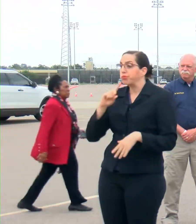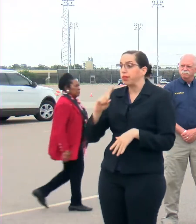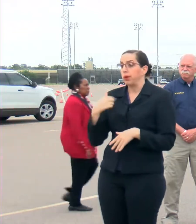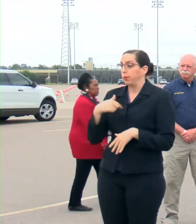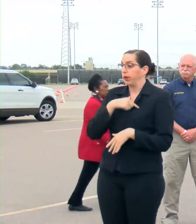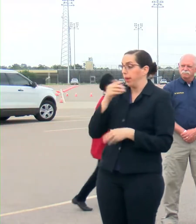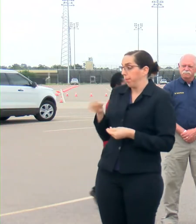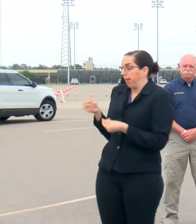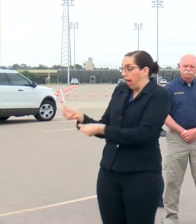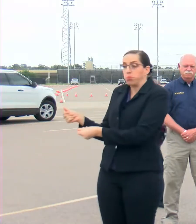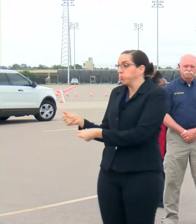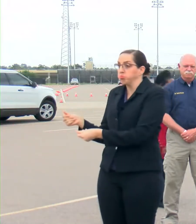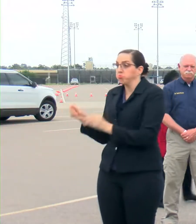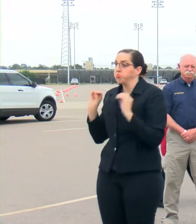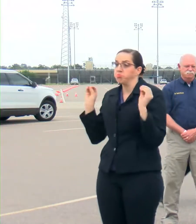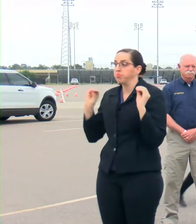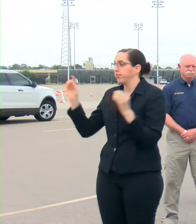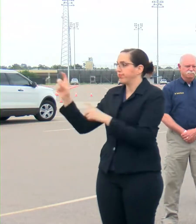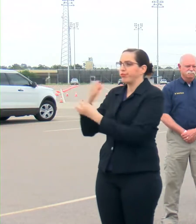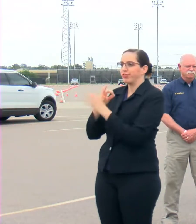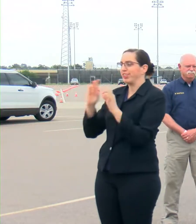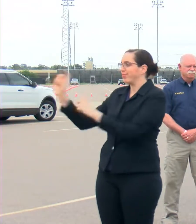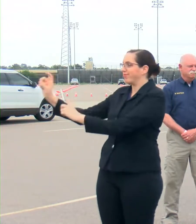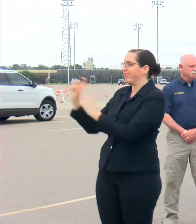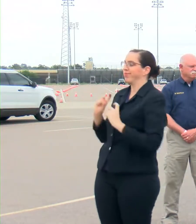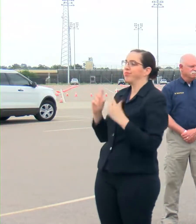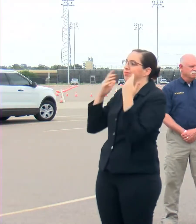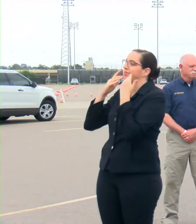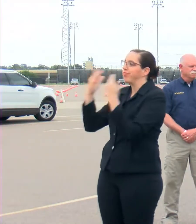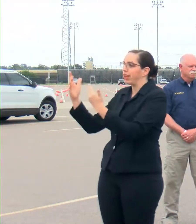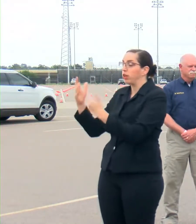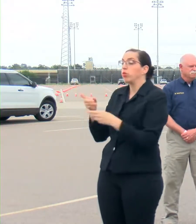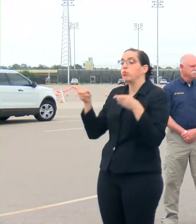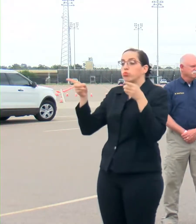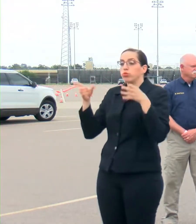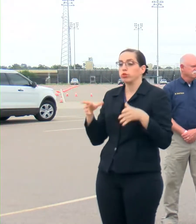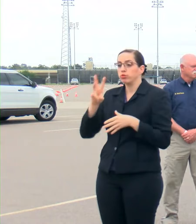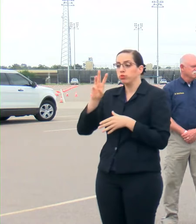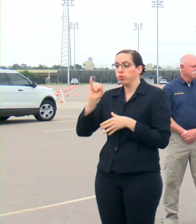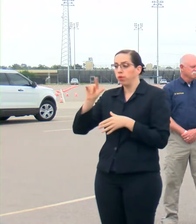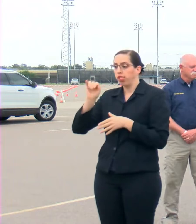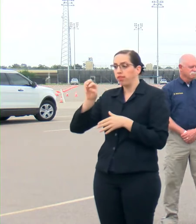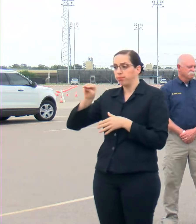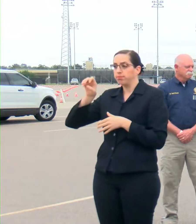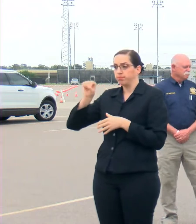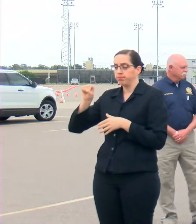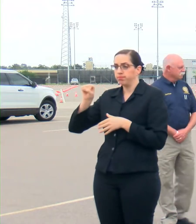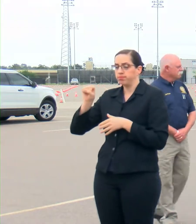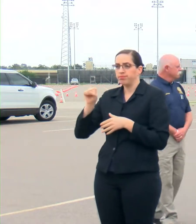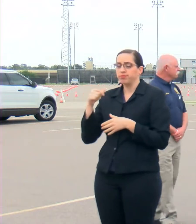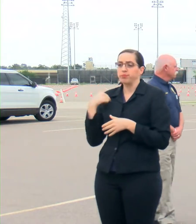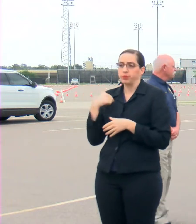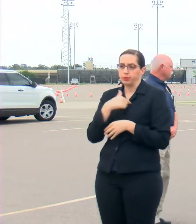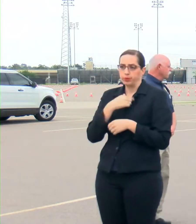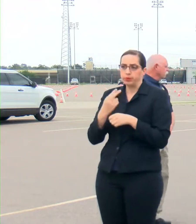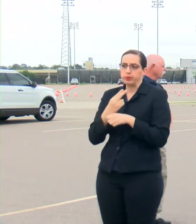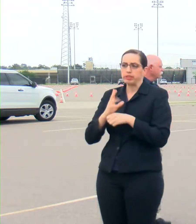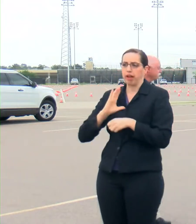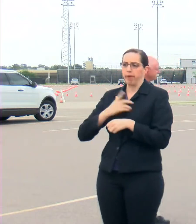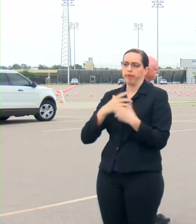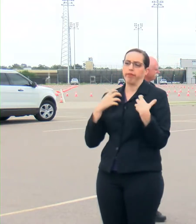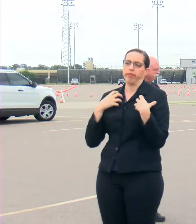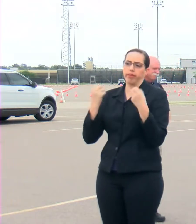to pay for those. They donated them. So thank you so very, very much. Director Williams, we are utilizing our health